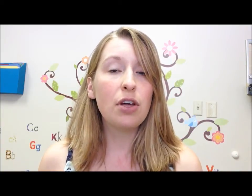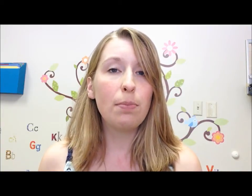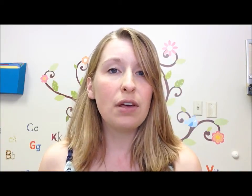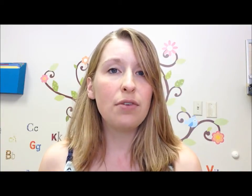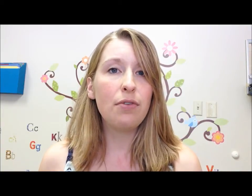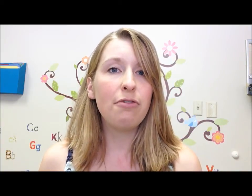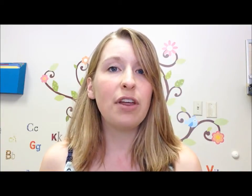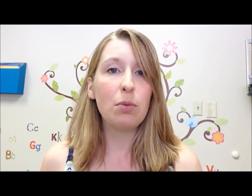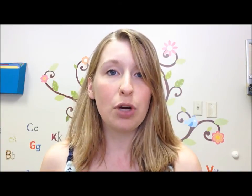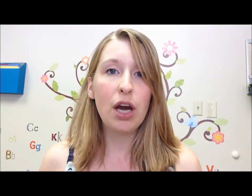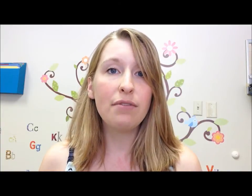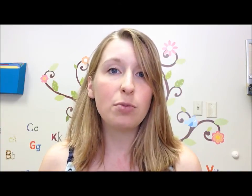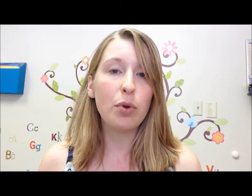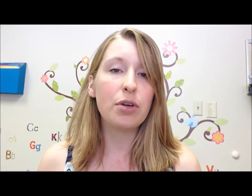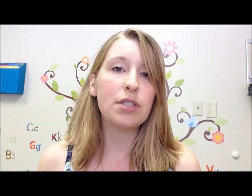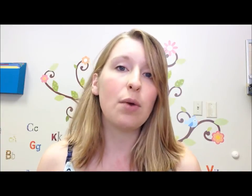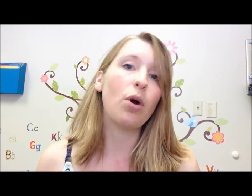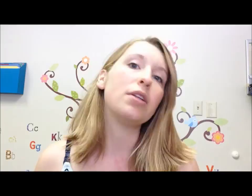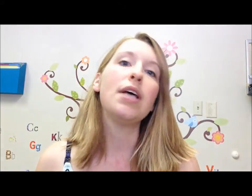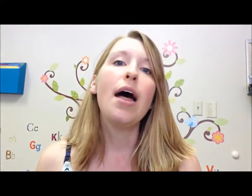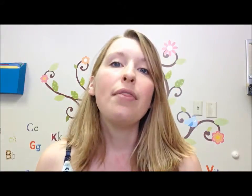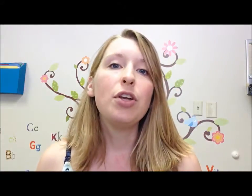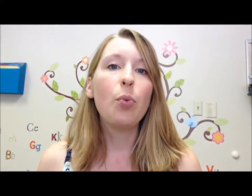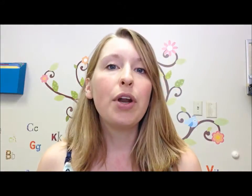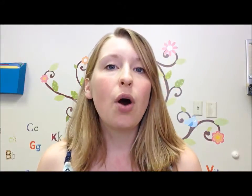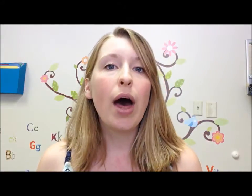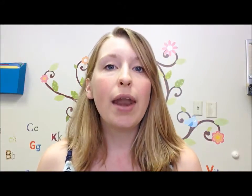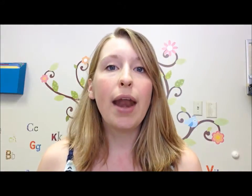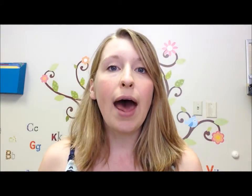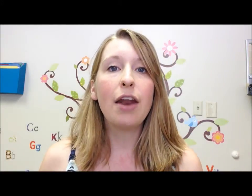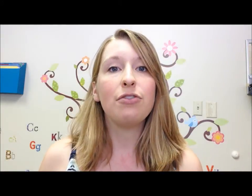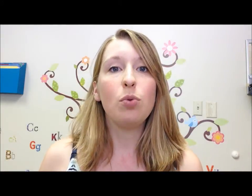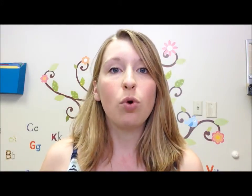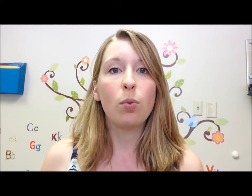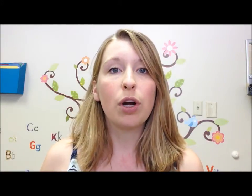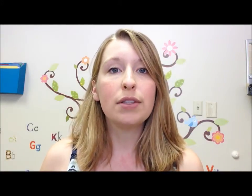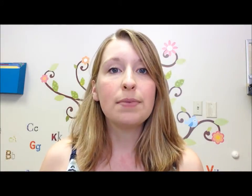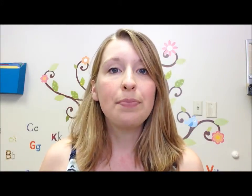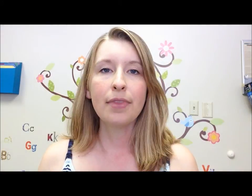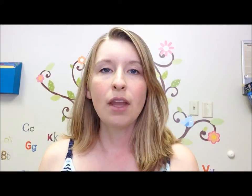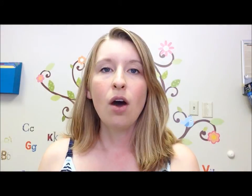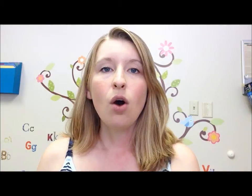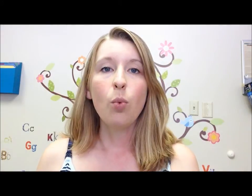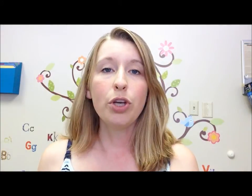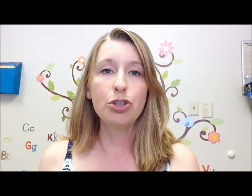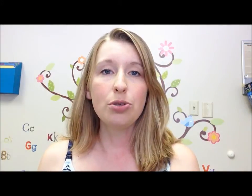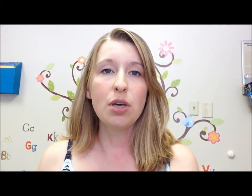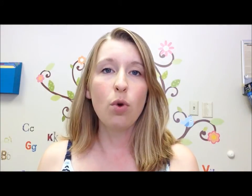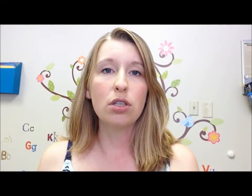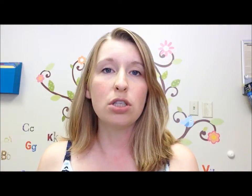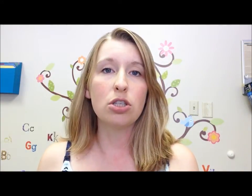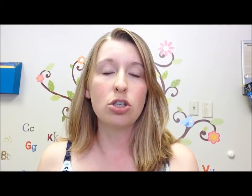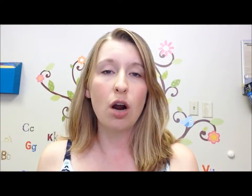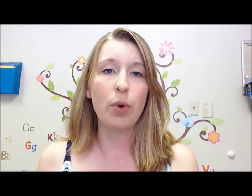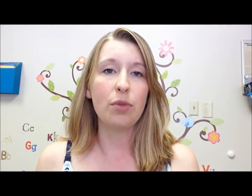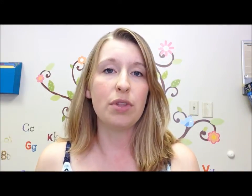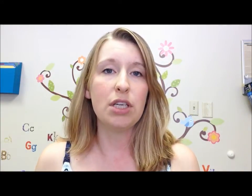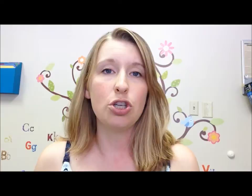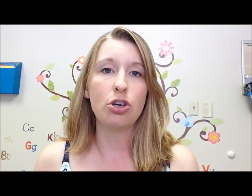be feeling pretty comfortable with those 10 words, then you'll want to go ahead and add a few more words. When you're choosing words to start with teaching your